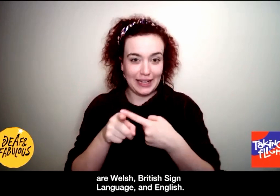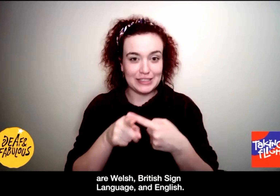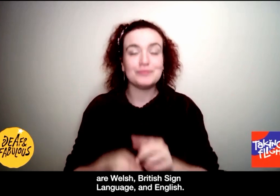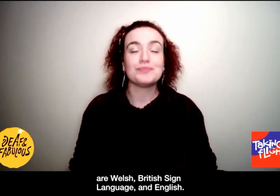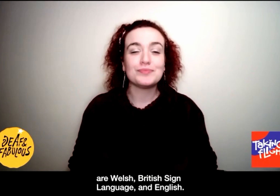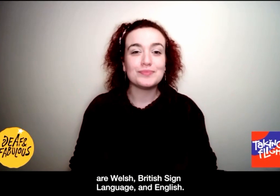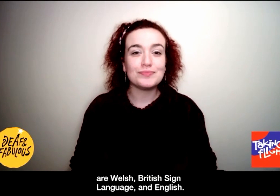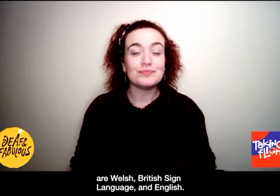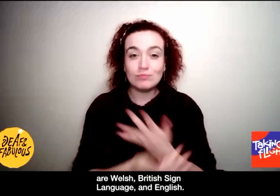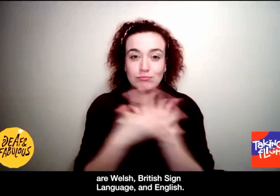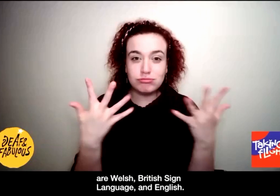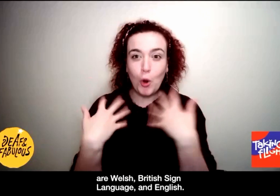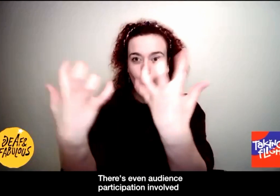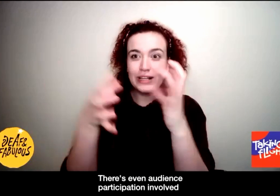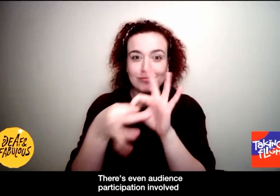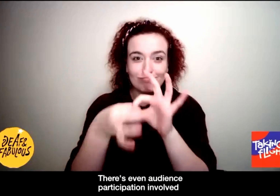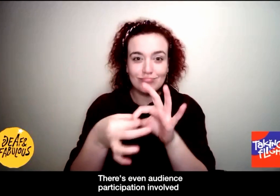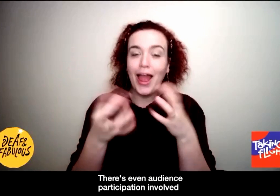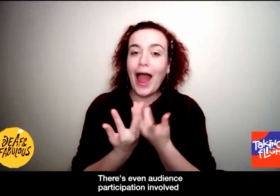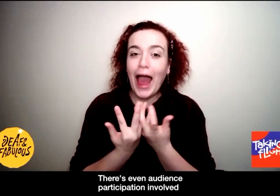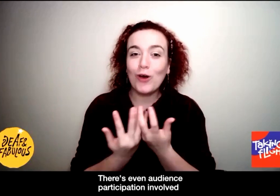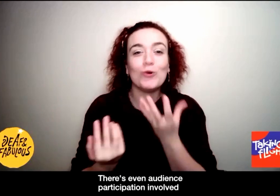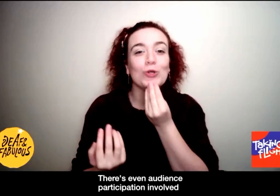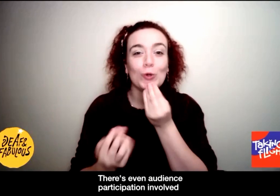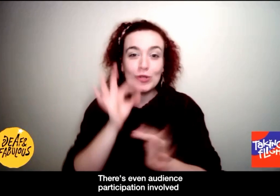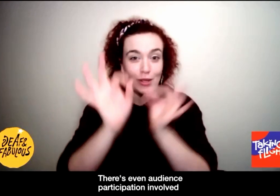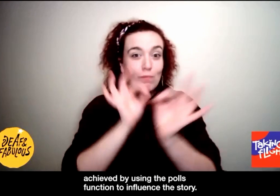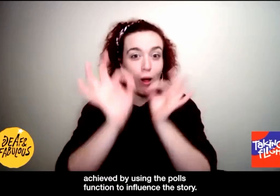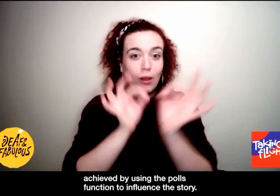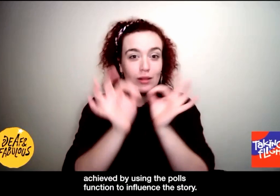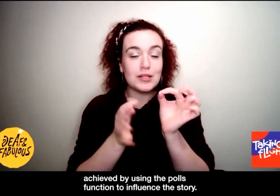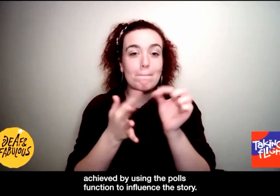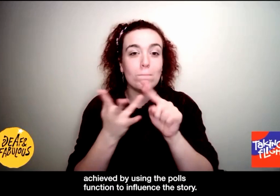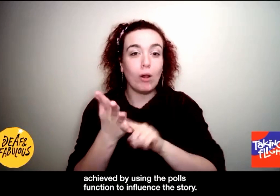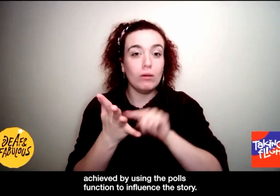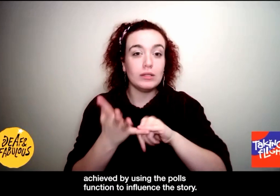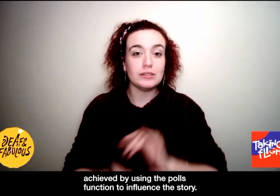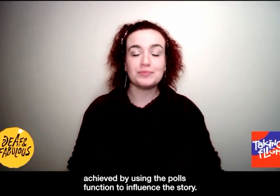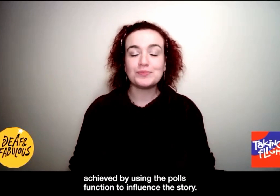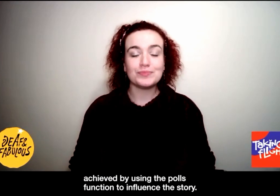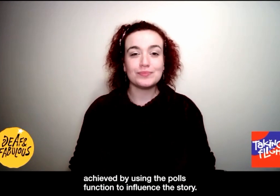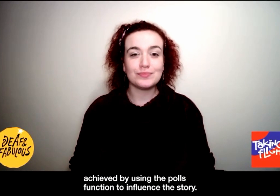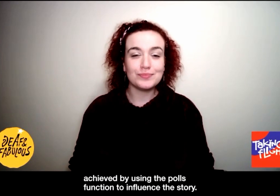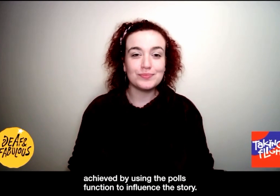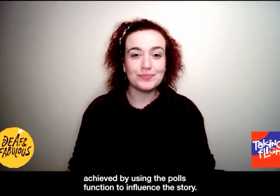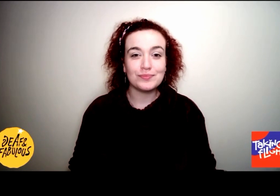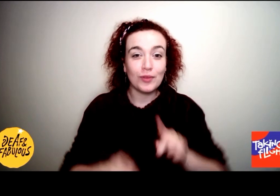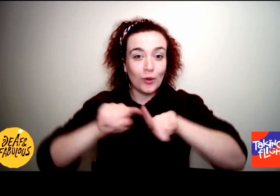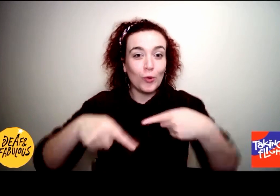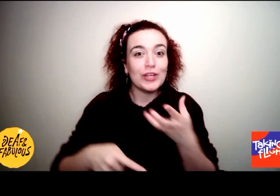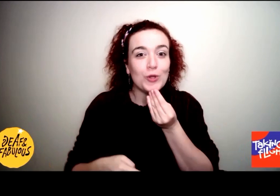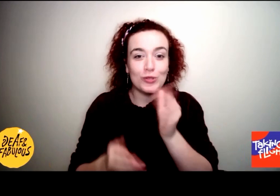British Sign Language, and English. There's even audience participation involved, achieved by using the polls function to influence the